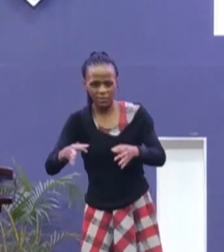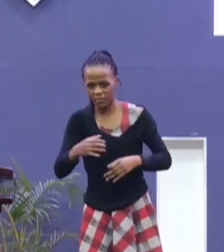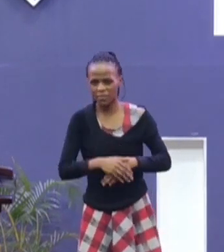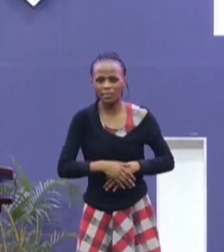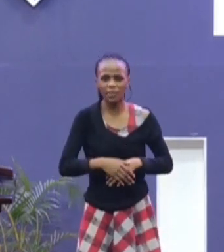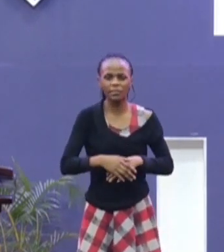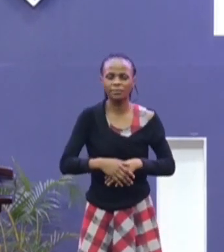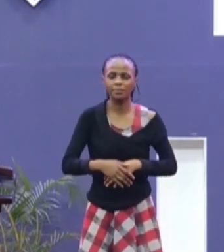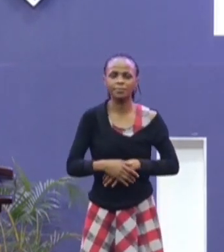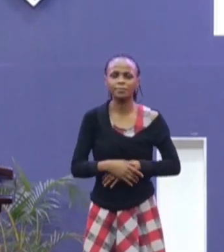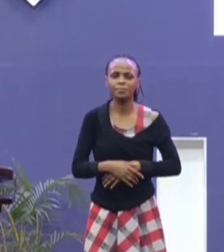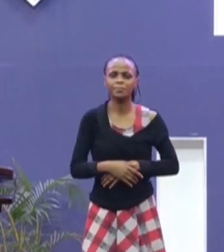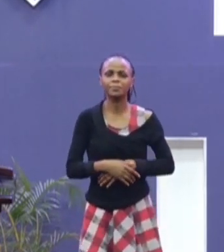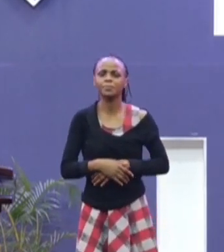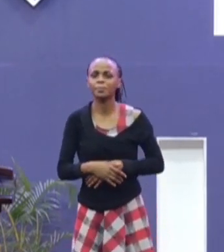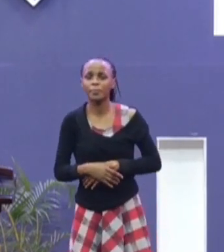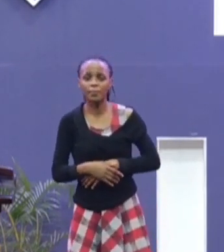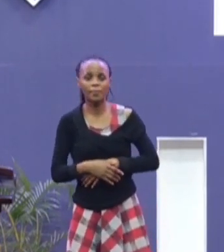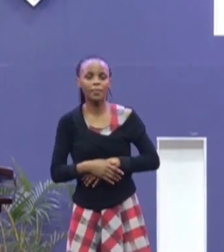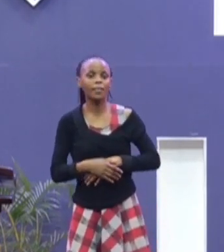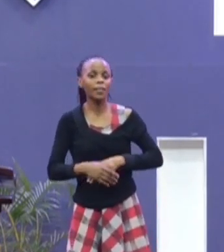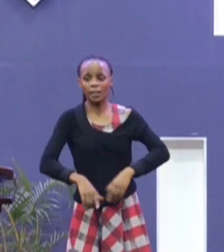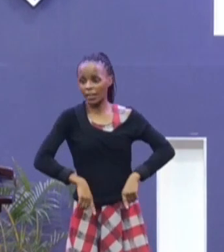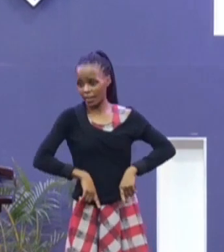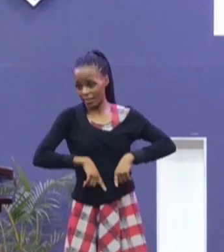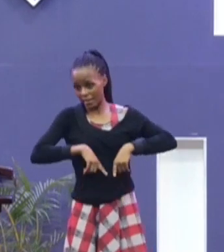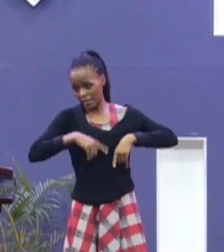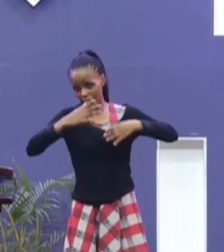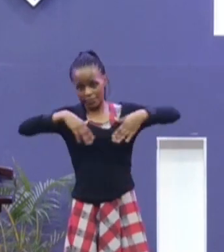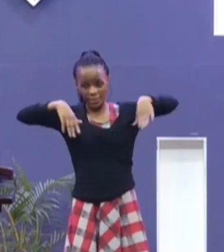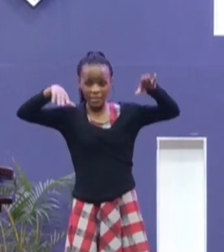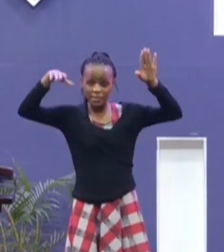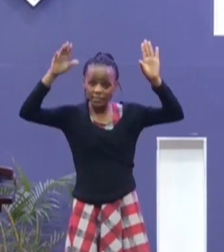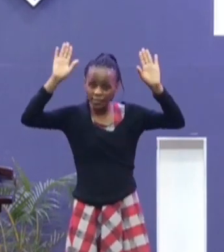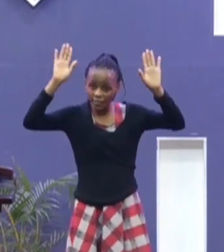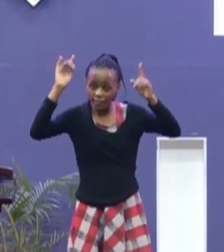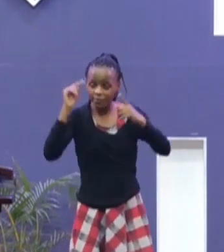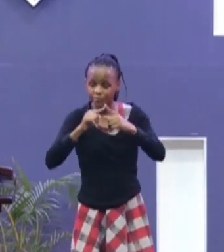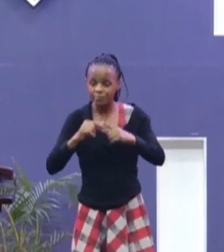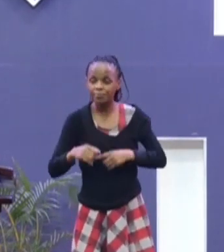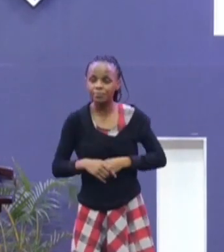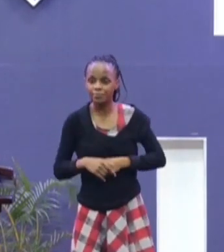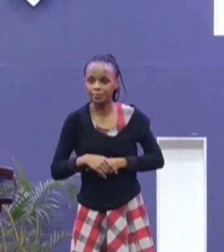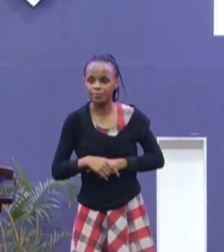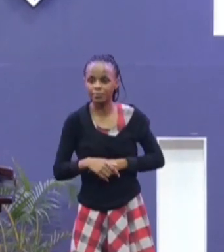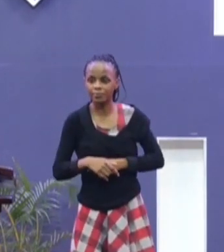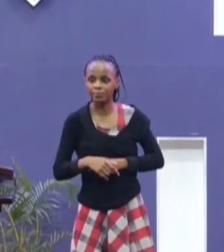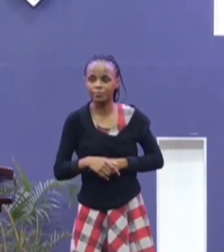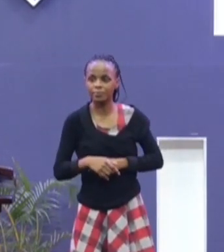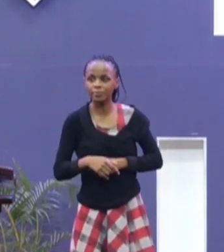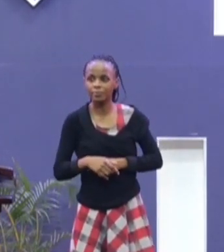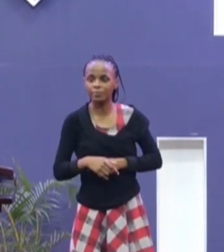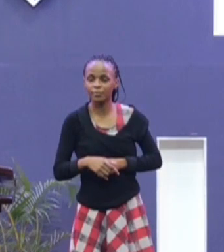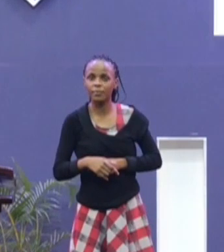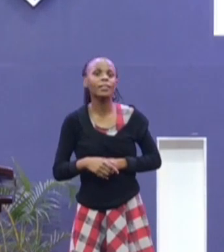has sorcery, witchcraft and things of that kind. Obulamu babukwata ne babusalindalinga. So that life is surrendered at times